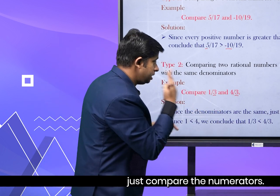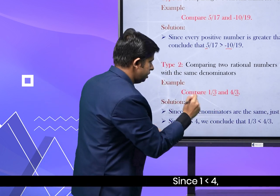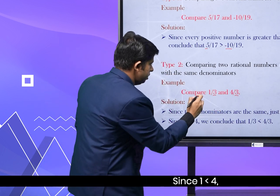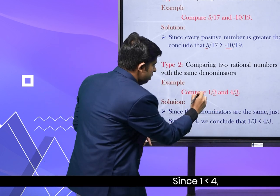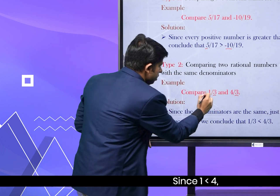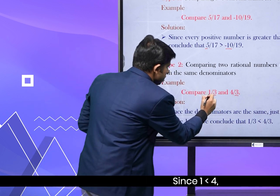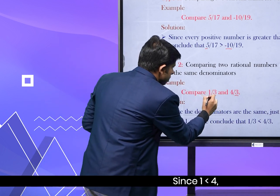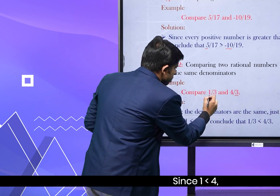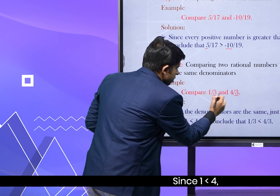Since 1